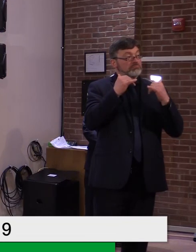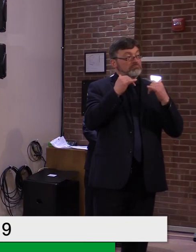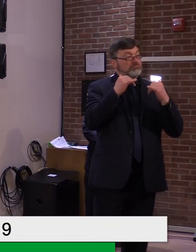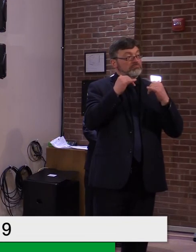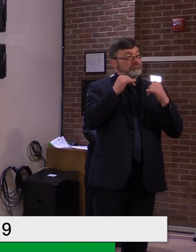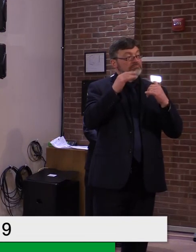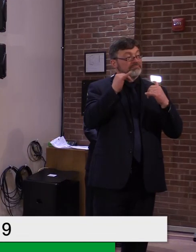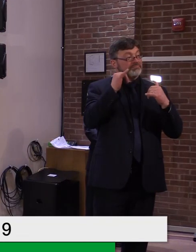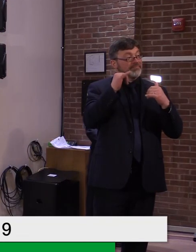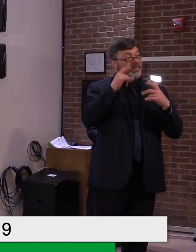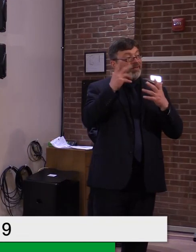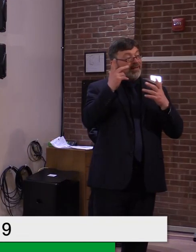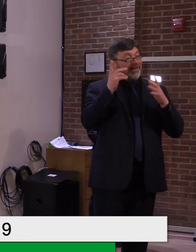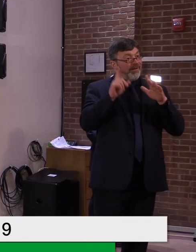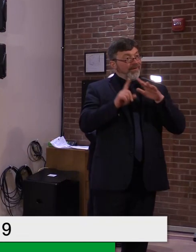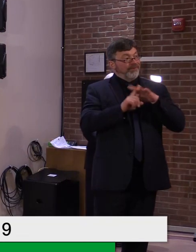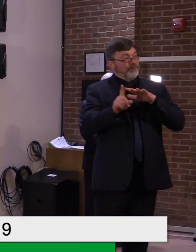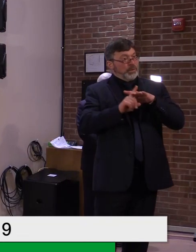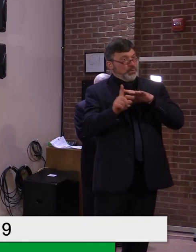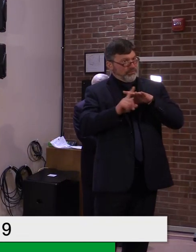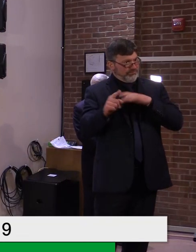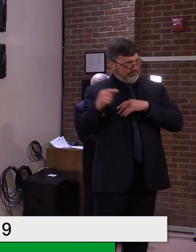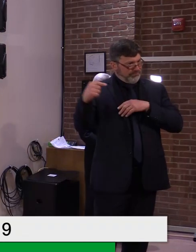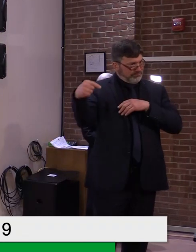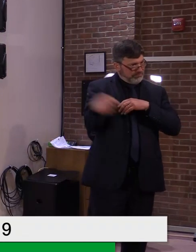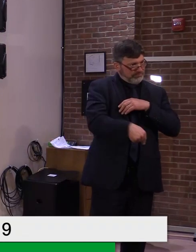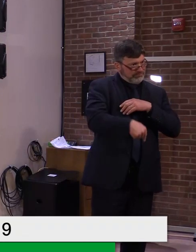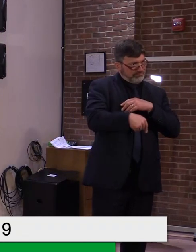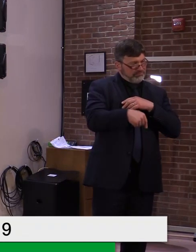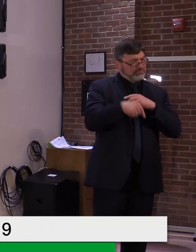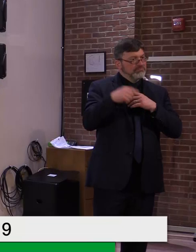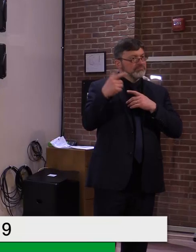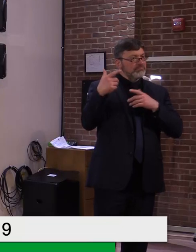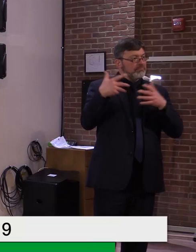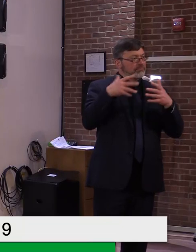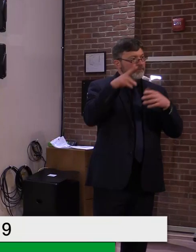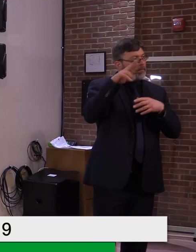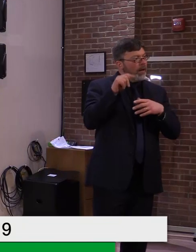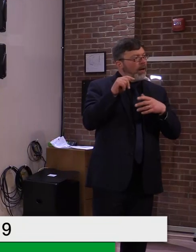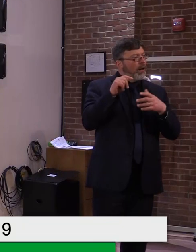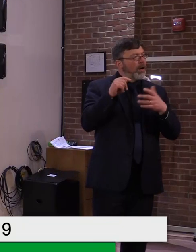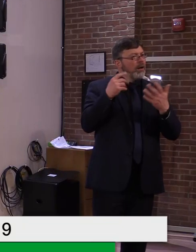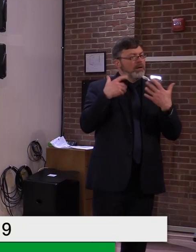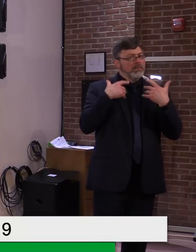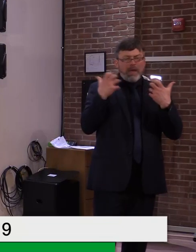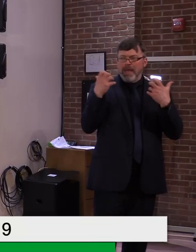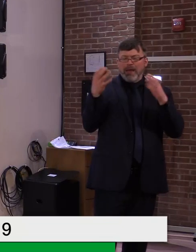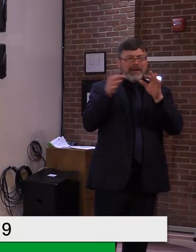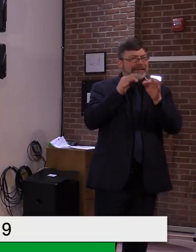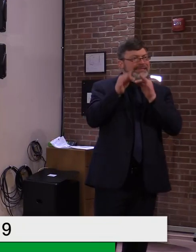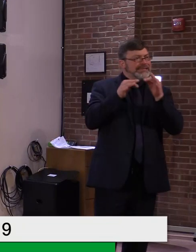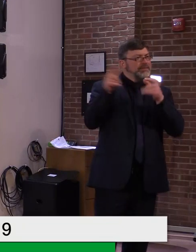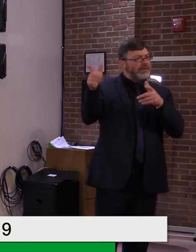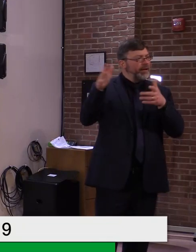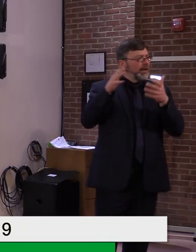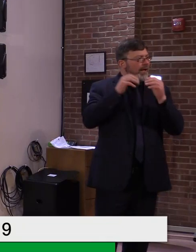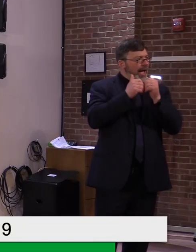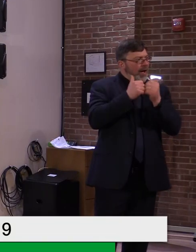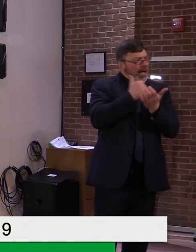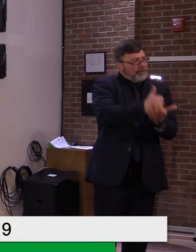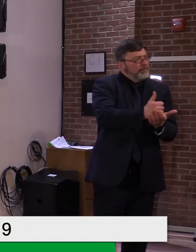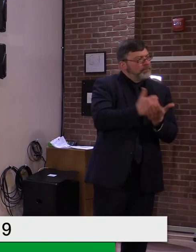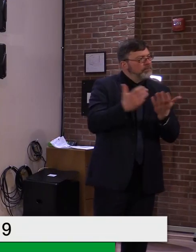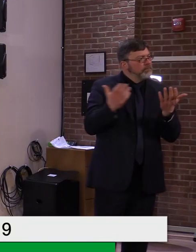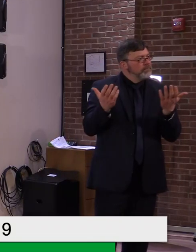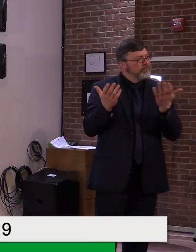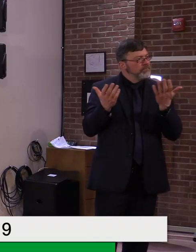We did receive a notice that they were very excited about us wanting